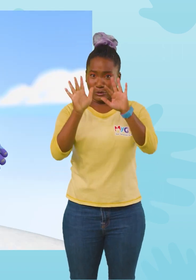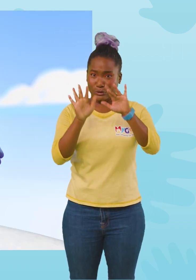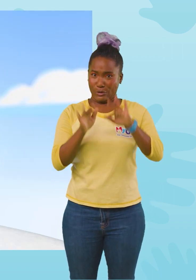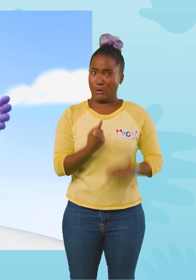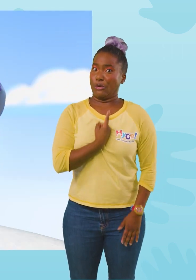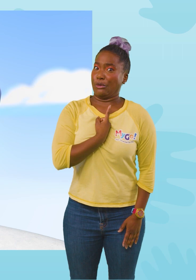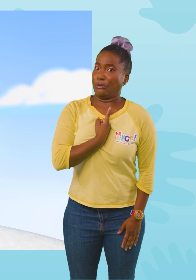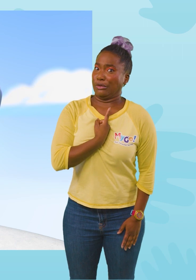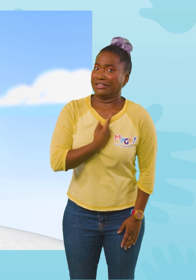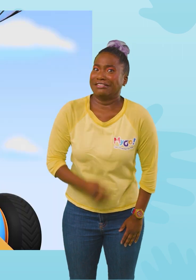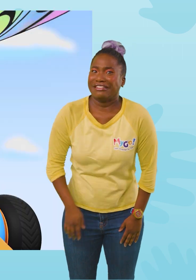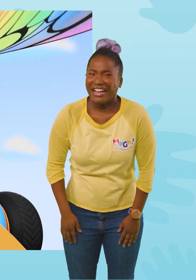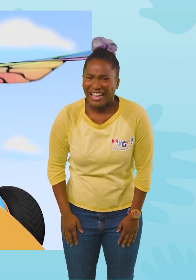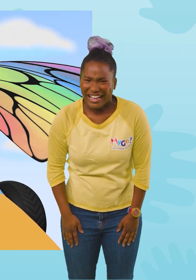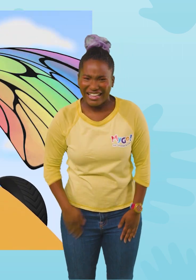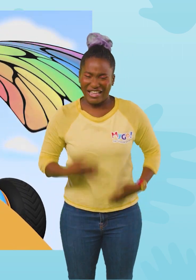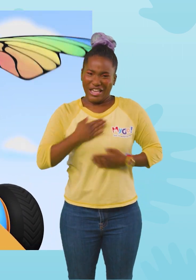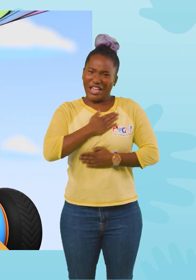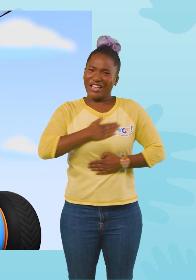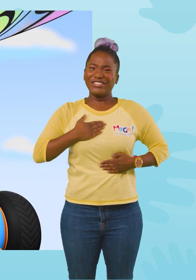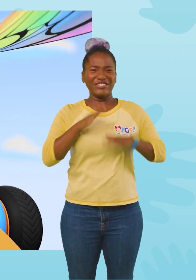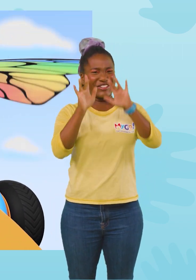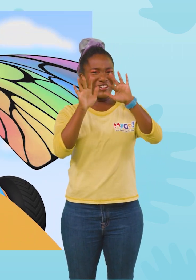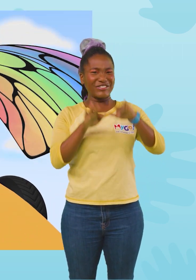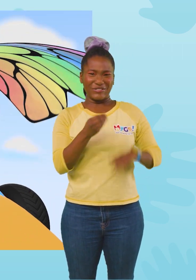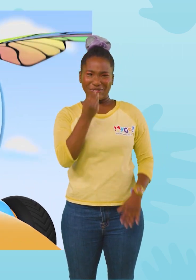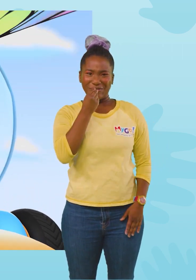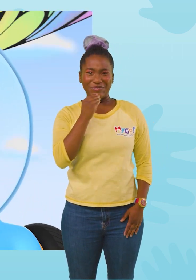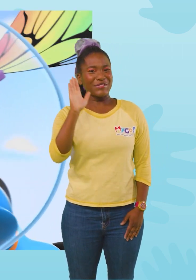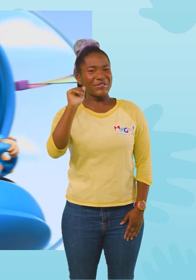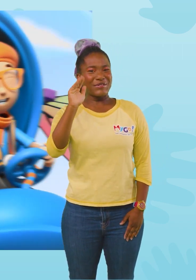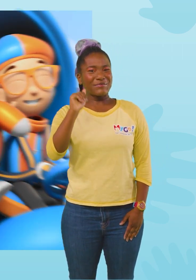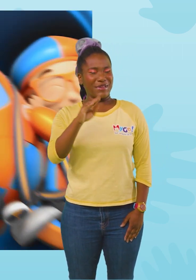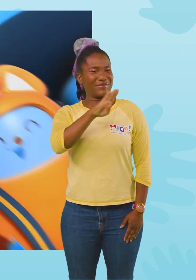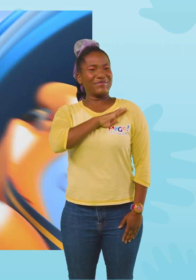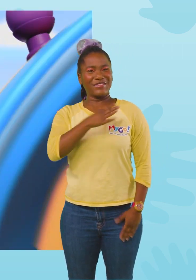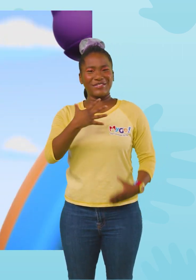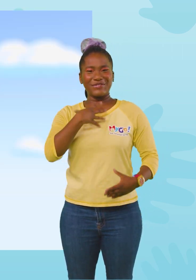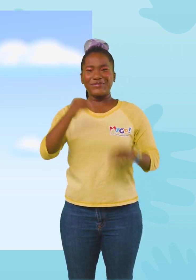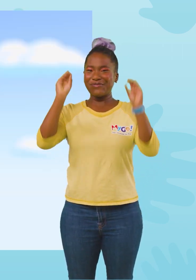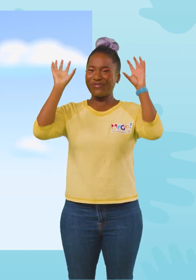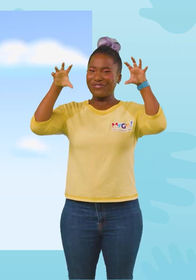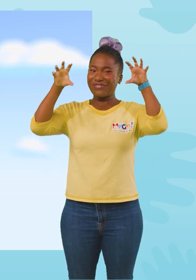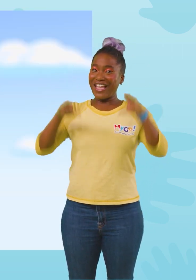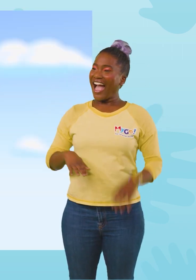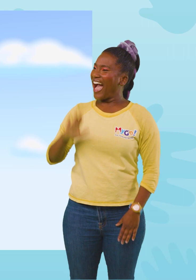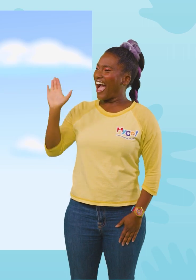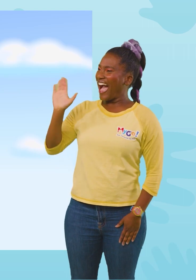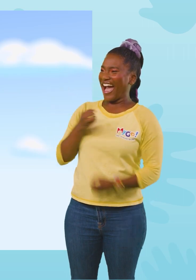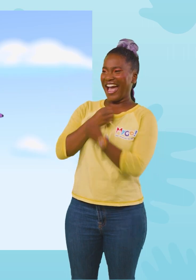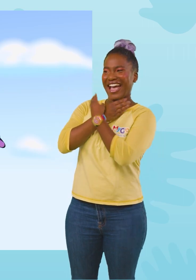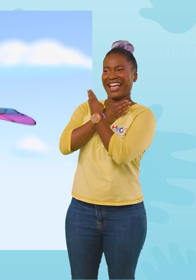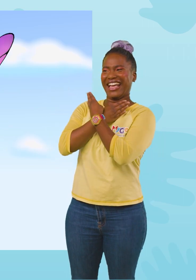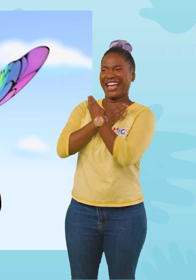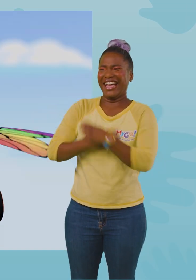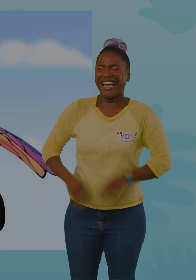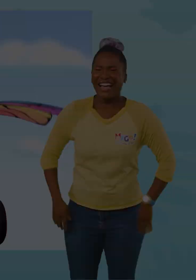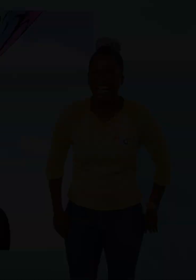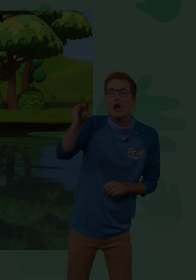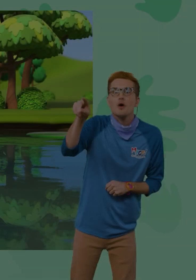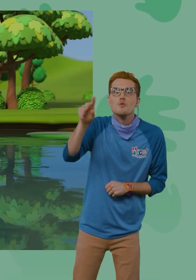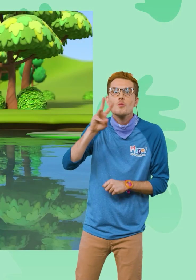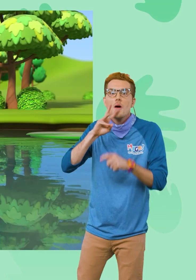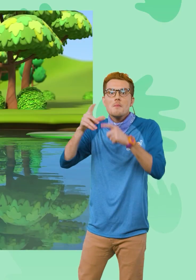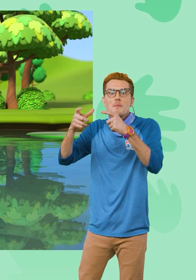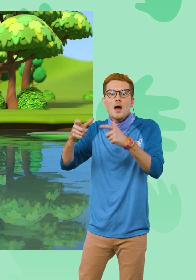Snow burps. Have a good snow snack. Bye, Betty the Yeti. Bye, Blippi. Look